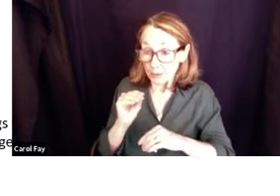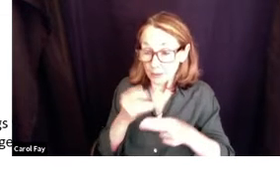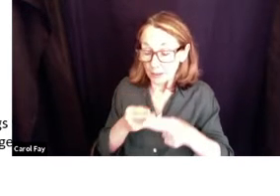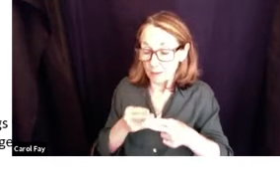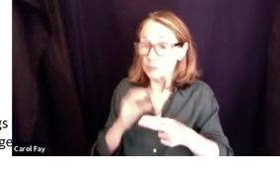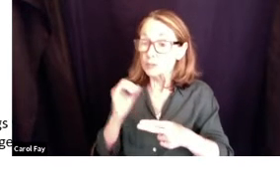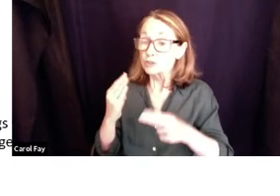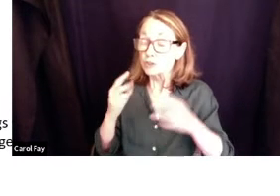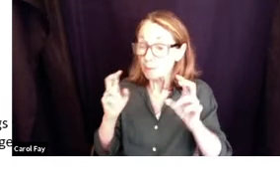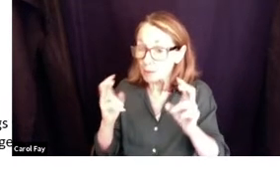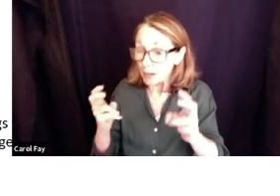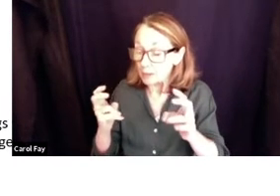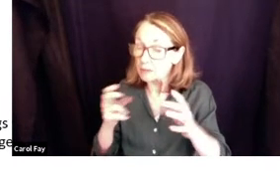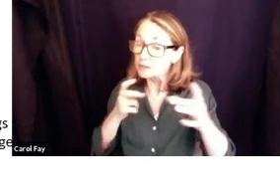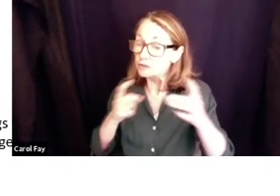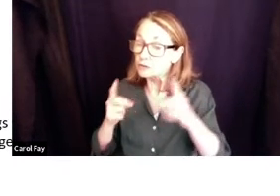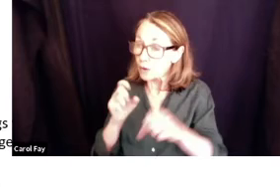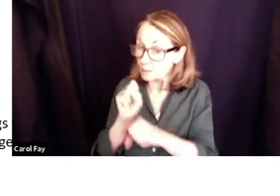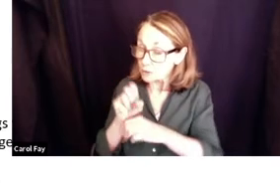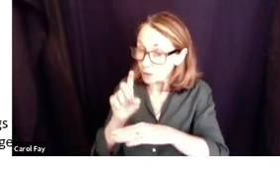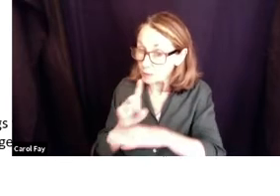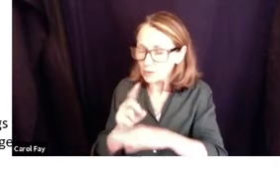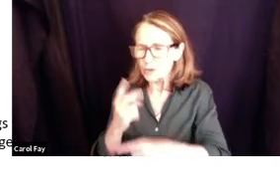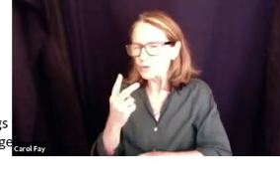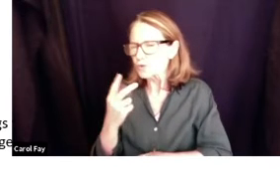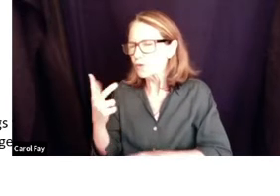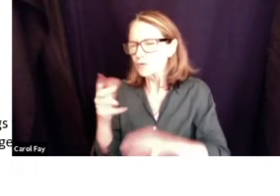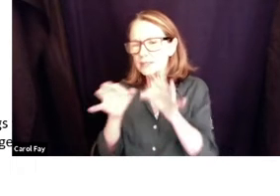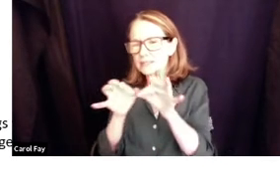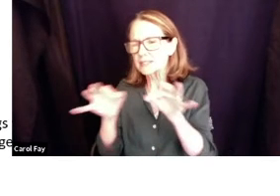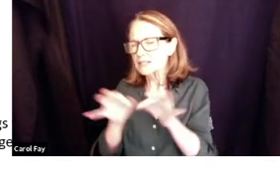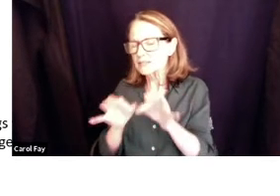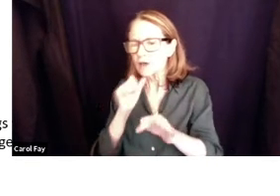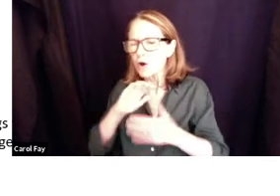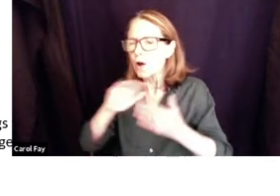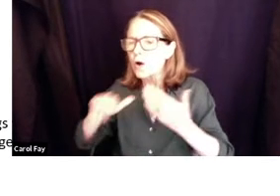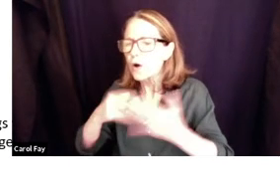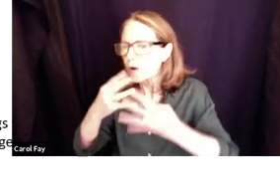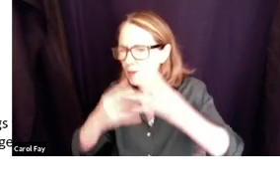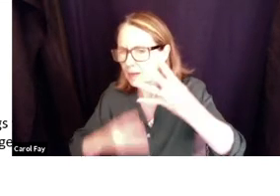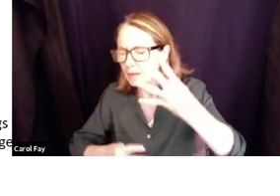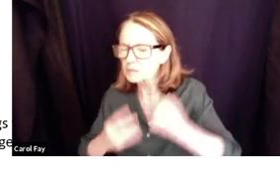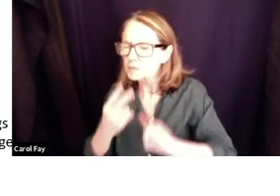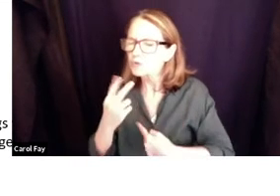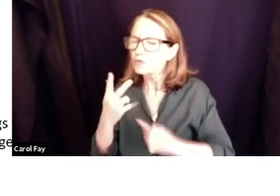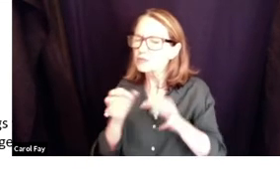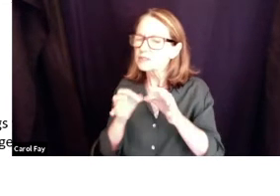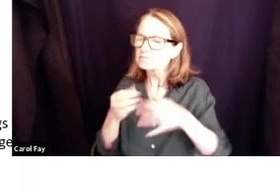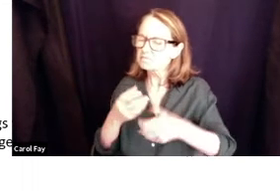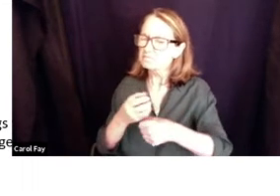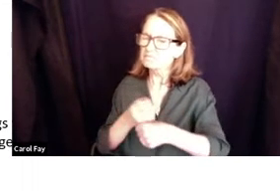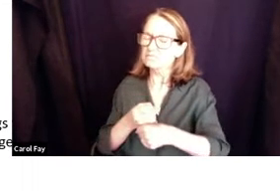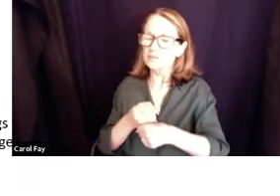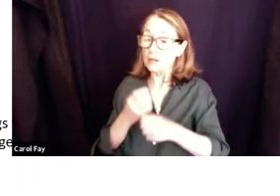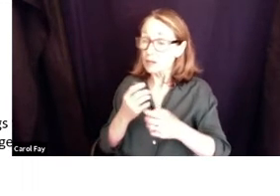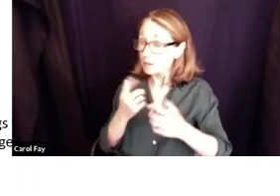the company and job title, describe the main job duties in 2 or 3 sentences. You don't list all of the duties.